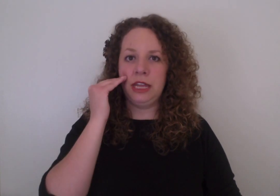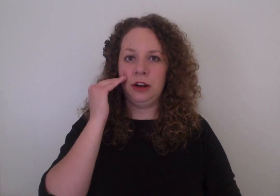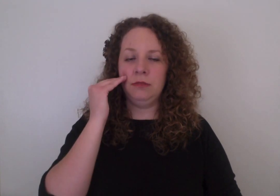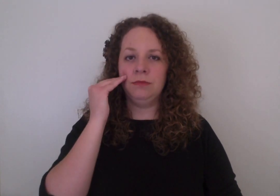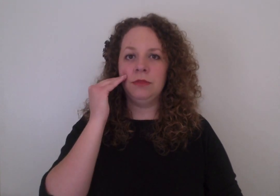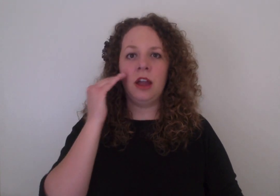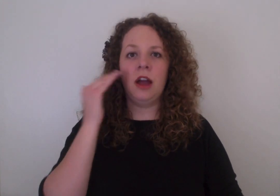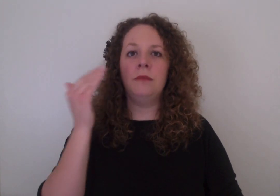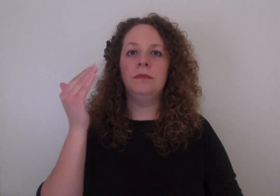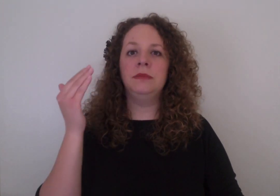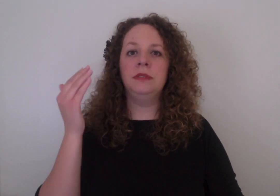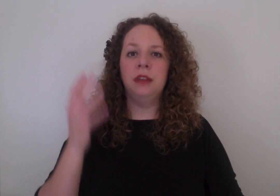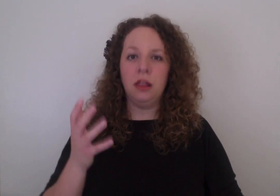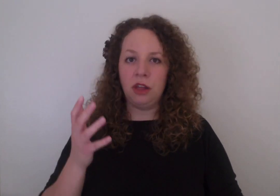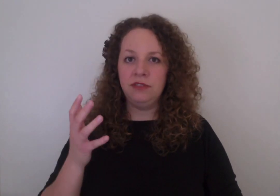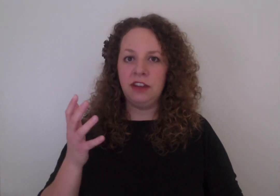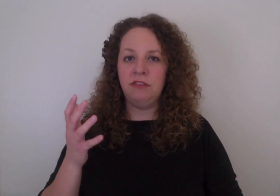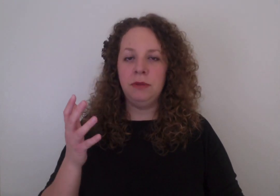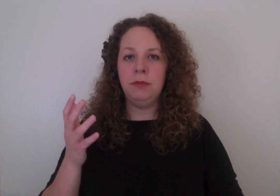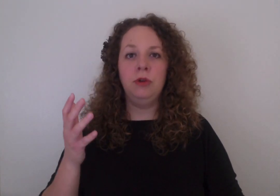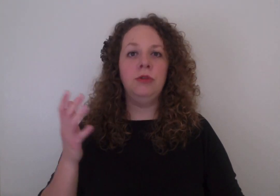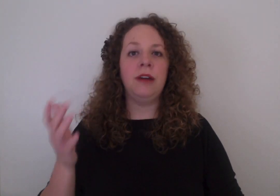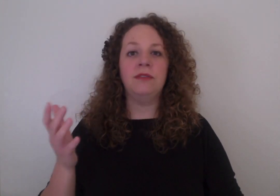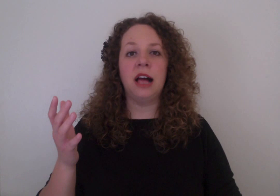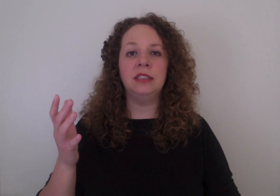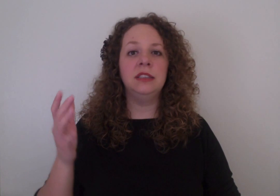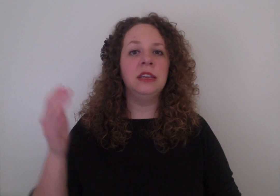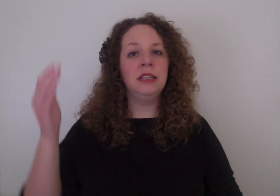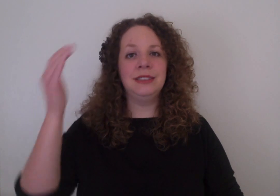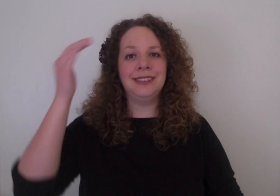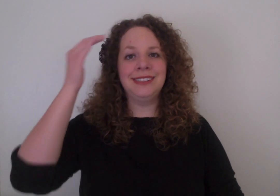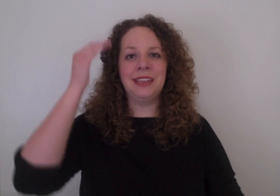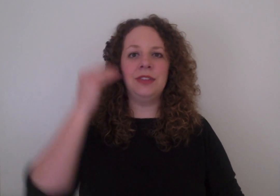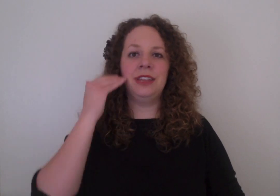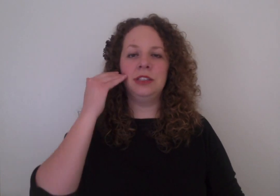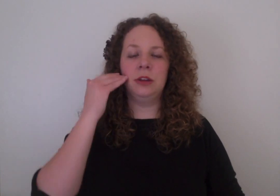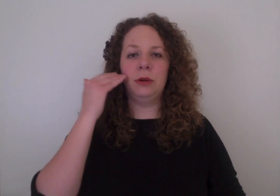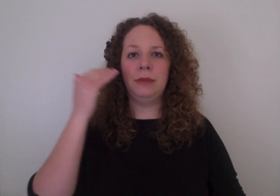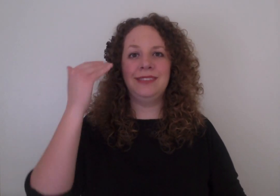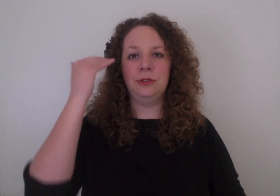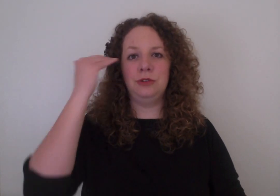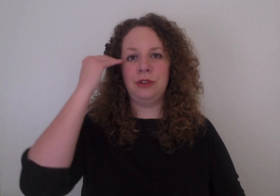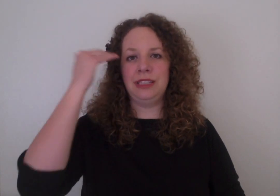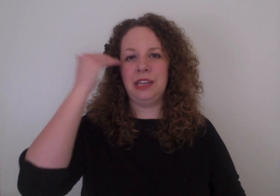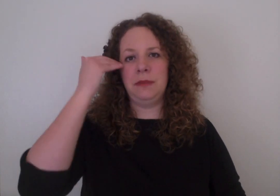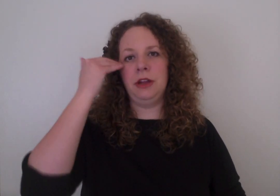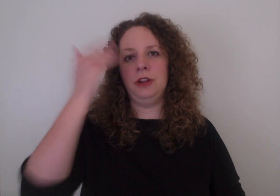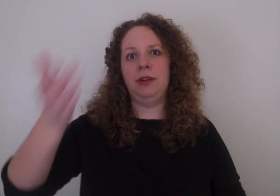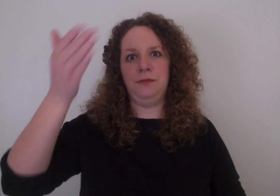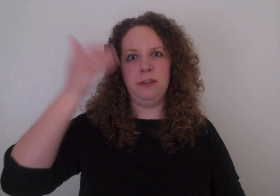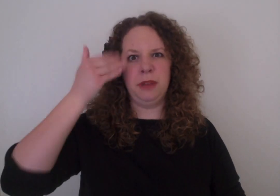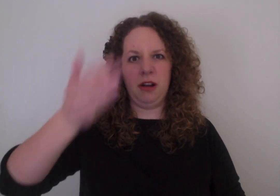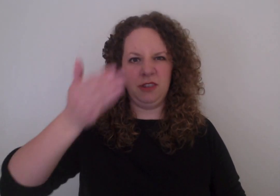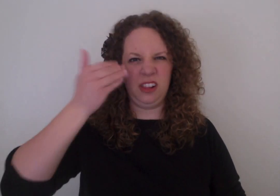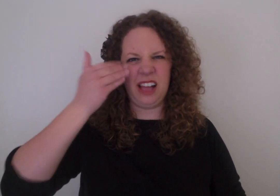here. A lot of deaf people who have glasses tend to sign things lower because if you try and sign up here, you end up flipping off your glasses,